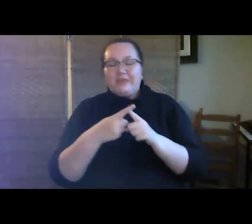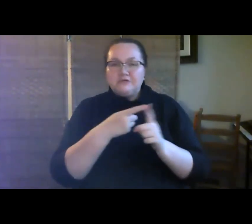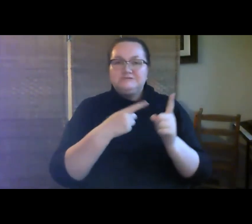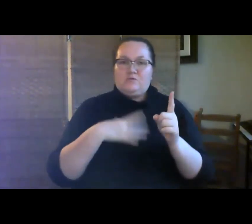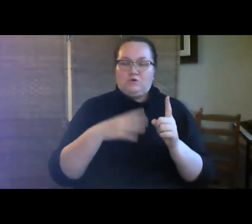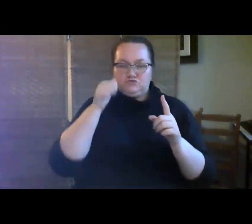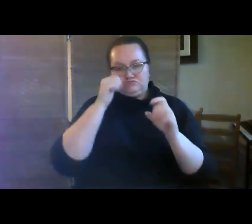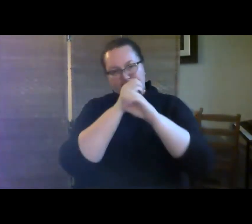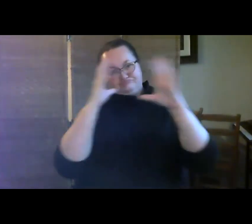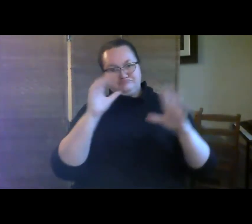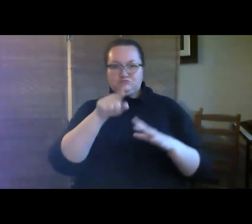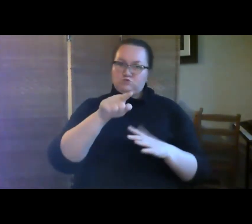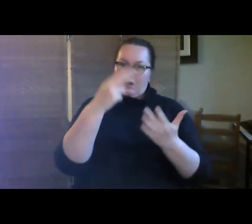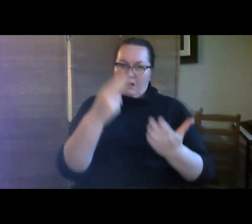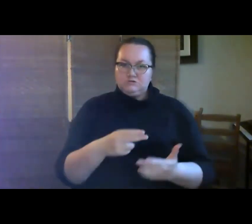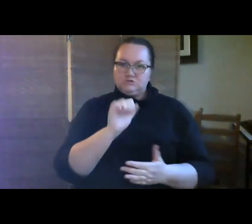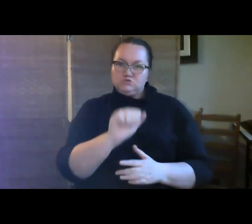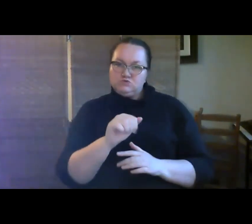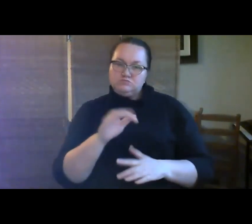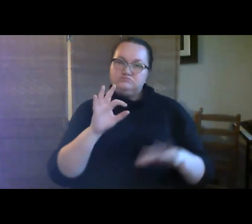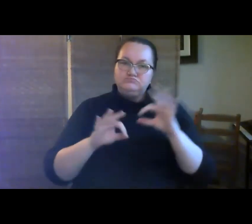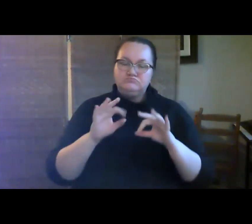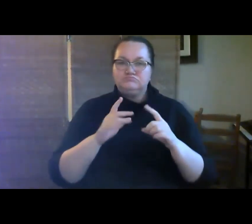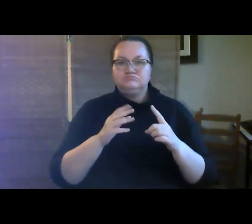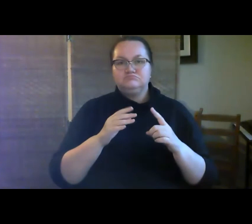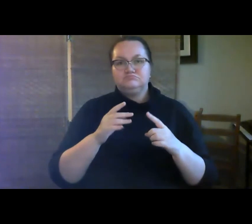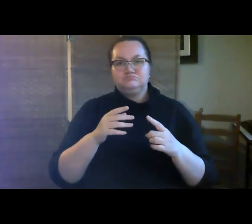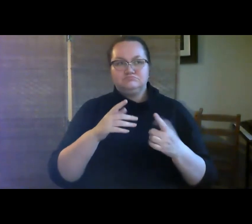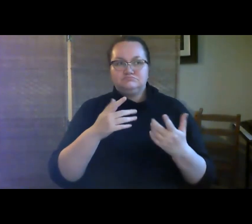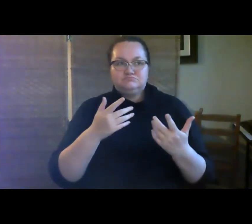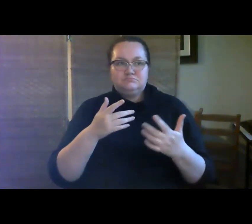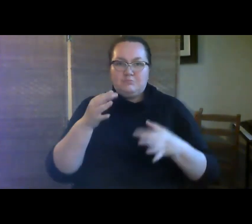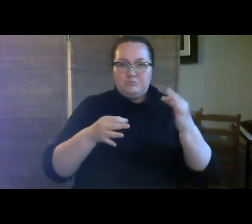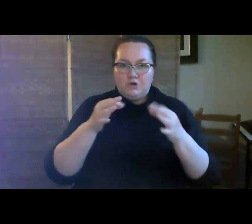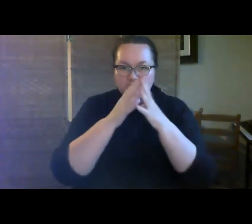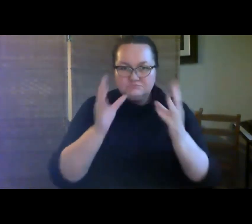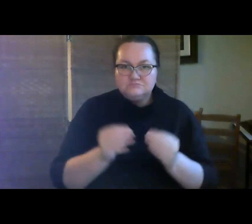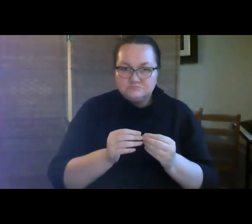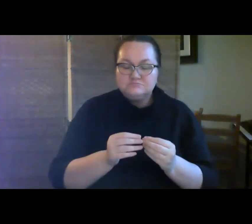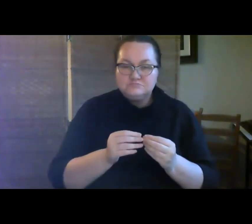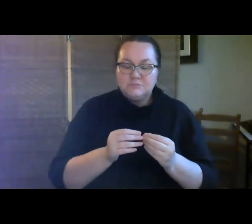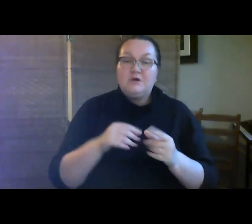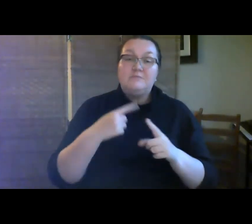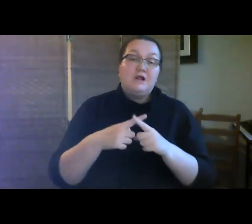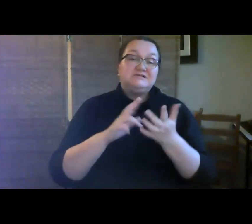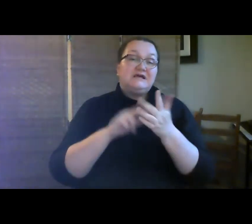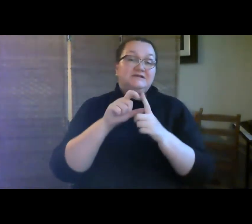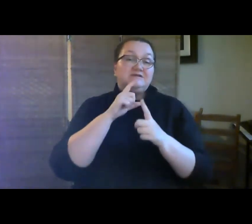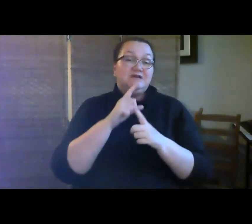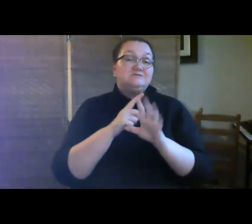Lastly, she points out a big administration point. So ensure you know how much to